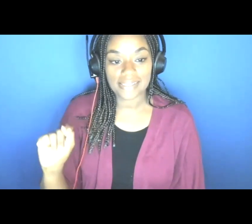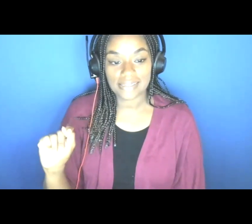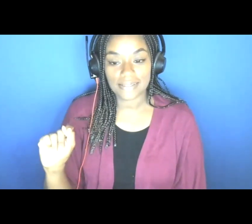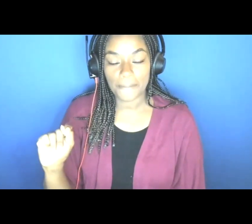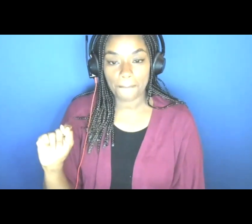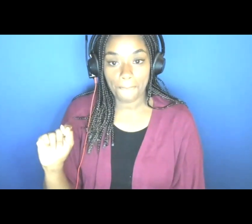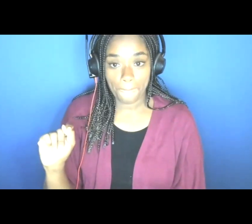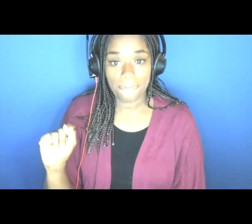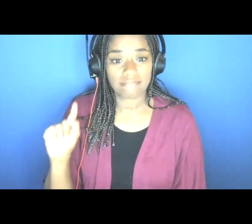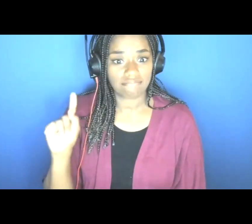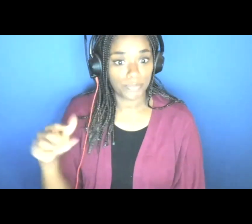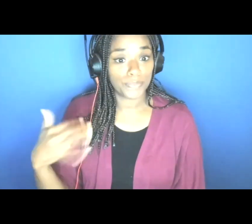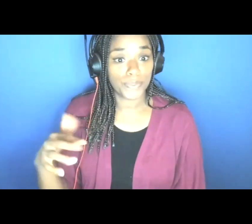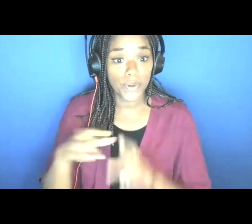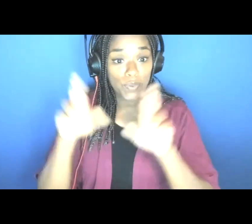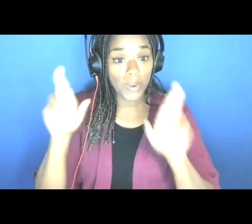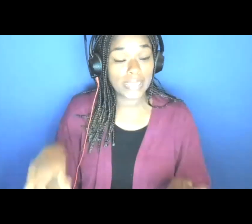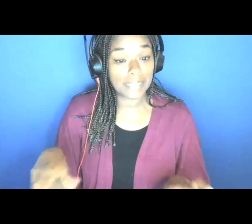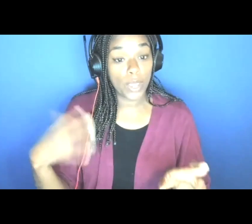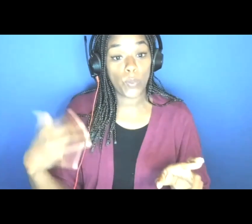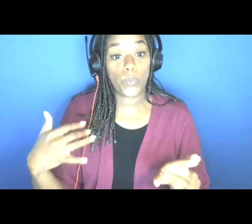has an extensive resume and bio.